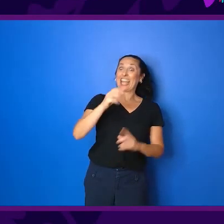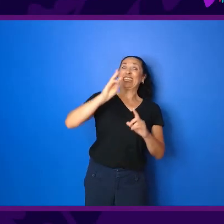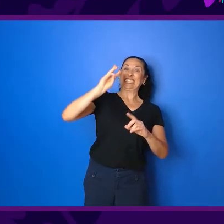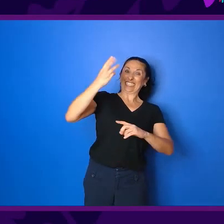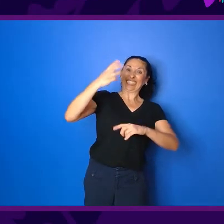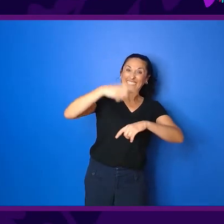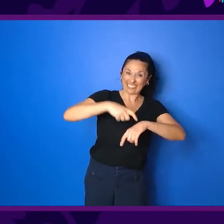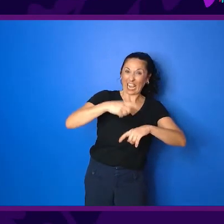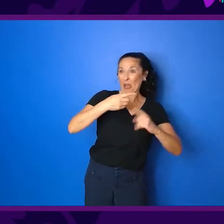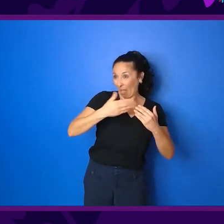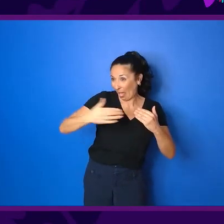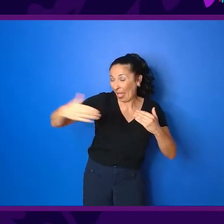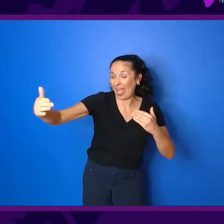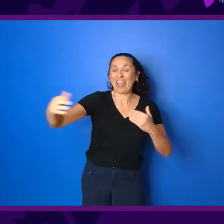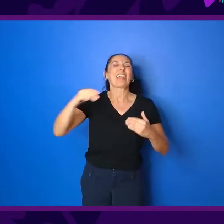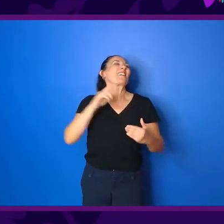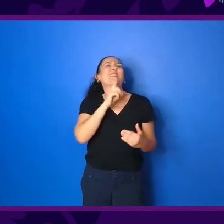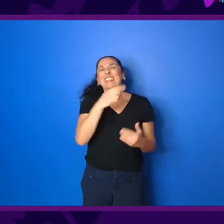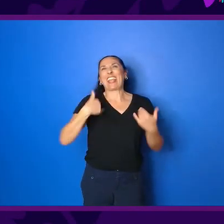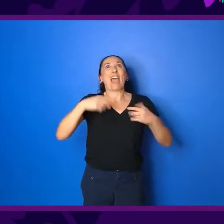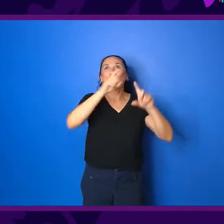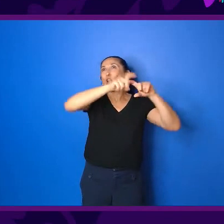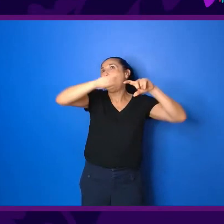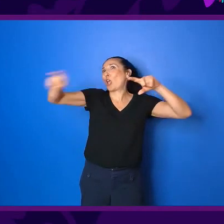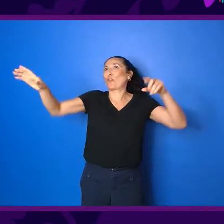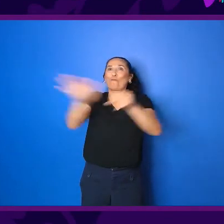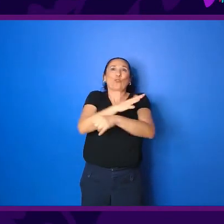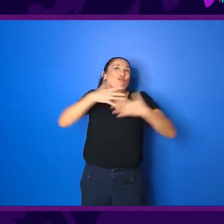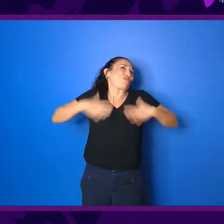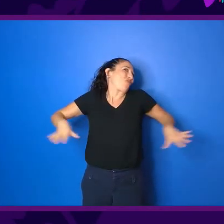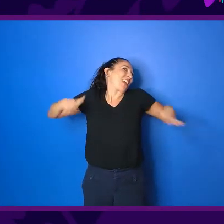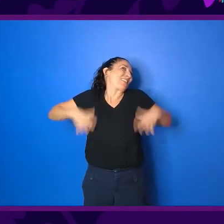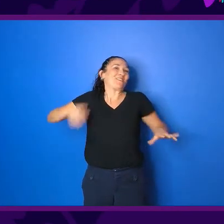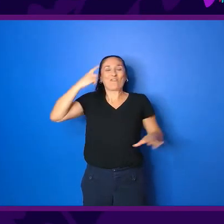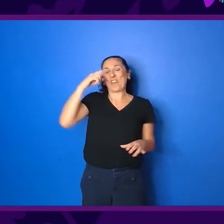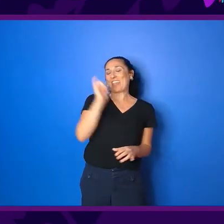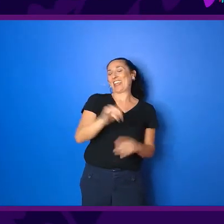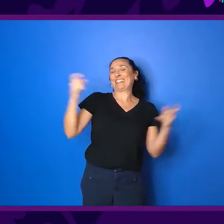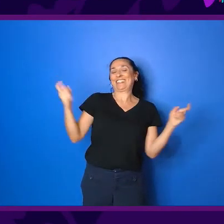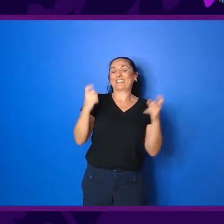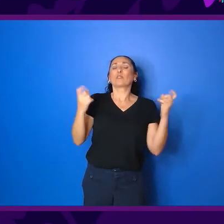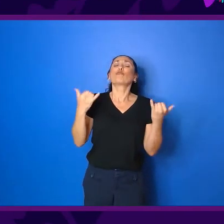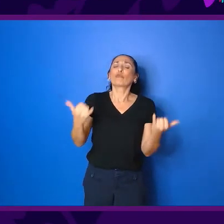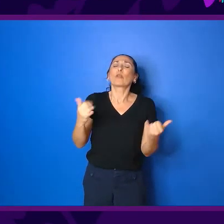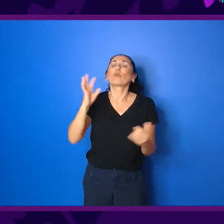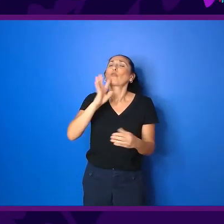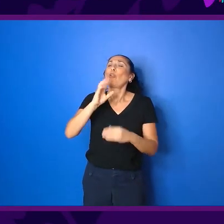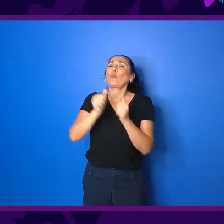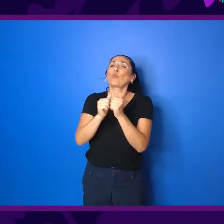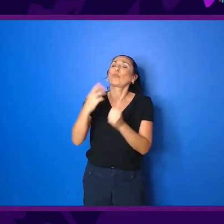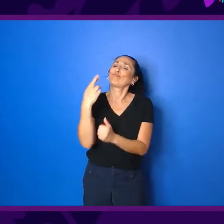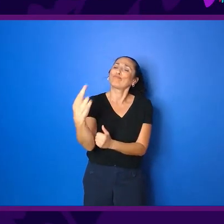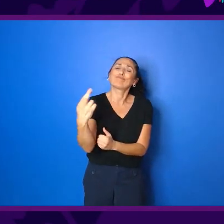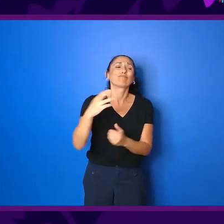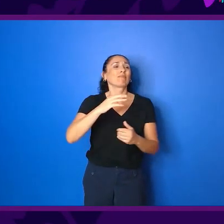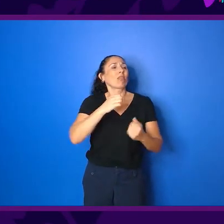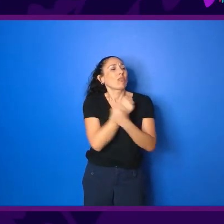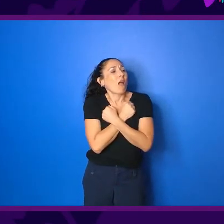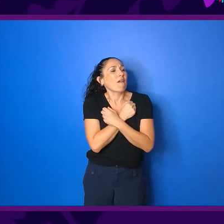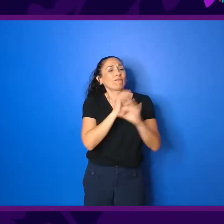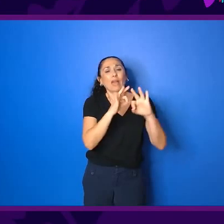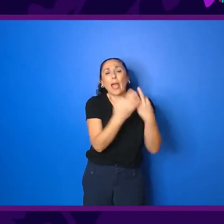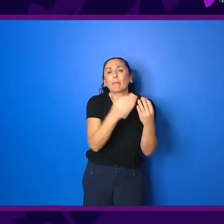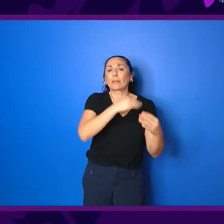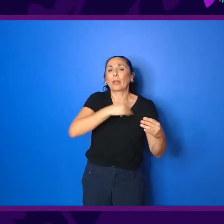this right now, this evening, like I said, we're going to have fun. We're going to talk to some of her loved ones, some of her friends, and talk about what we can do to always, si